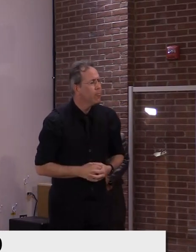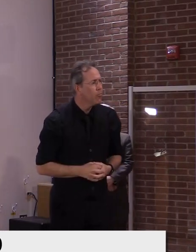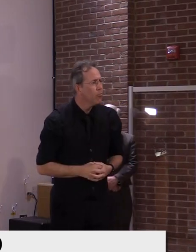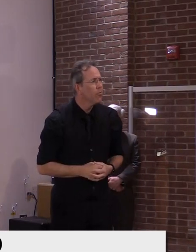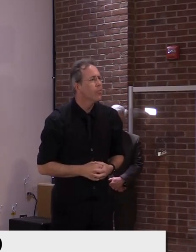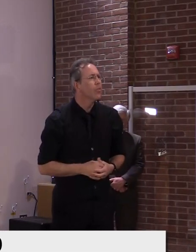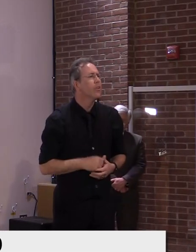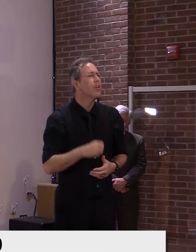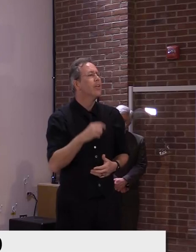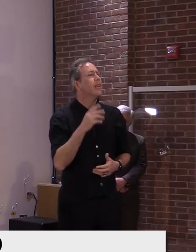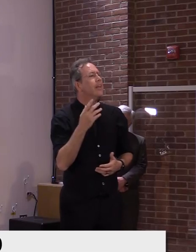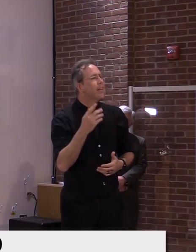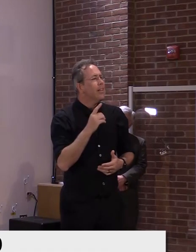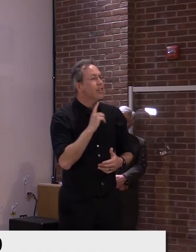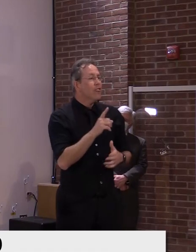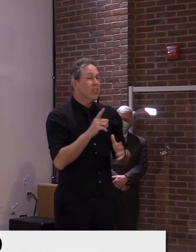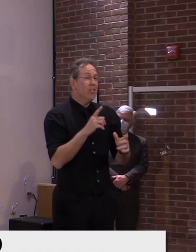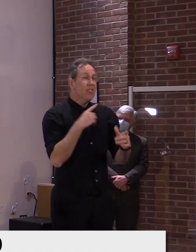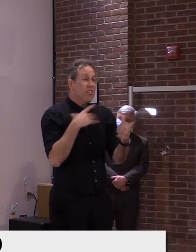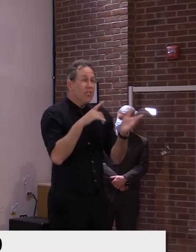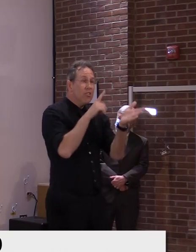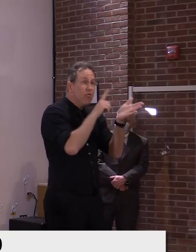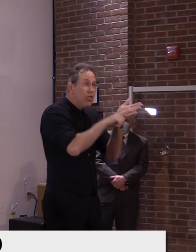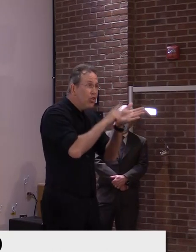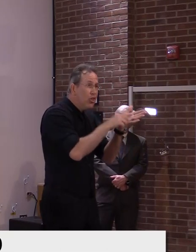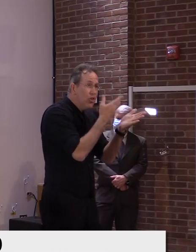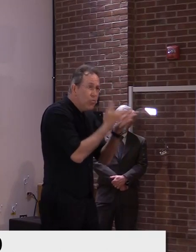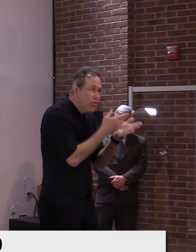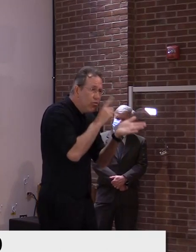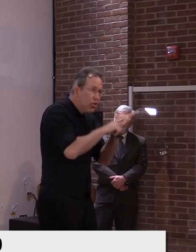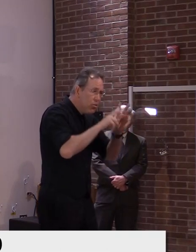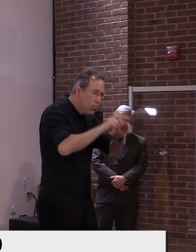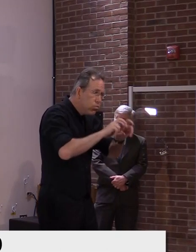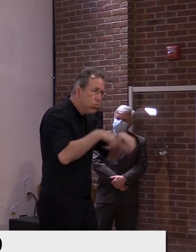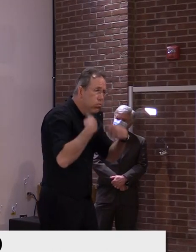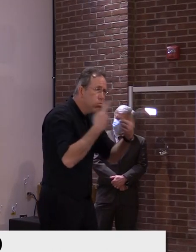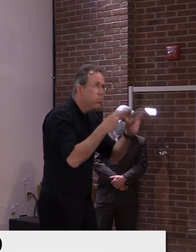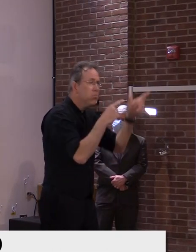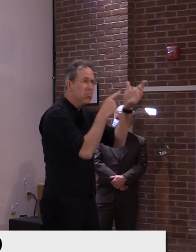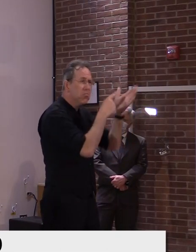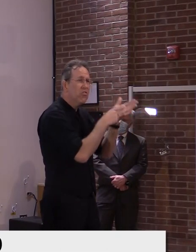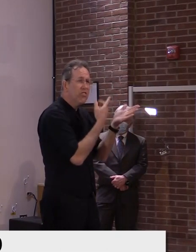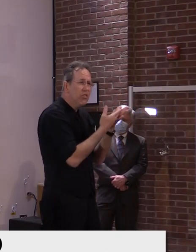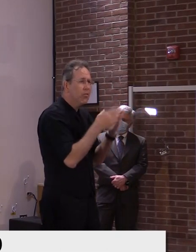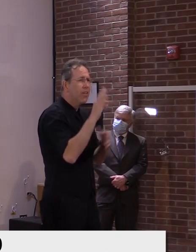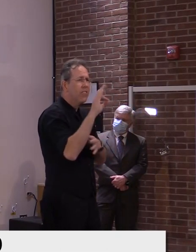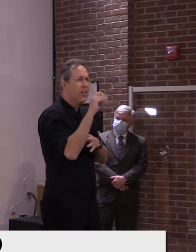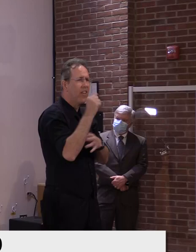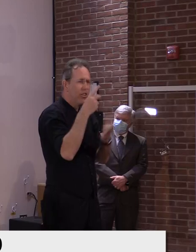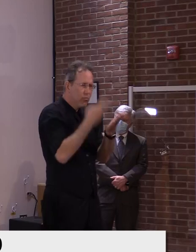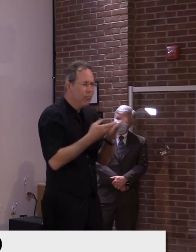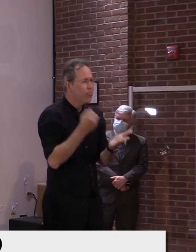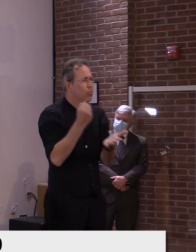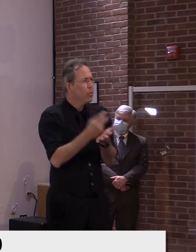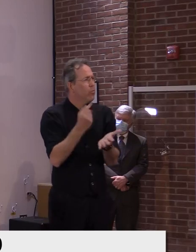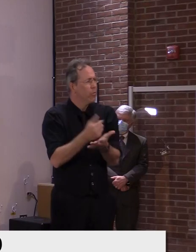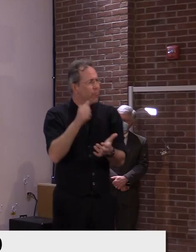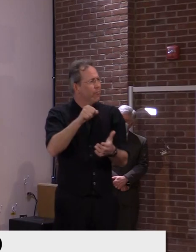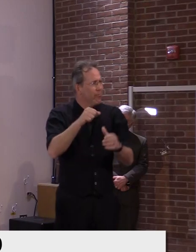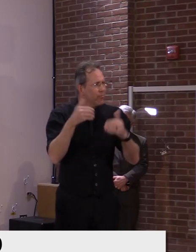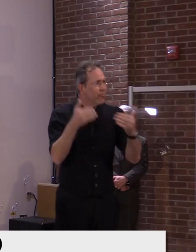got this right, just do this if X happens, and this will reinstill the confidence. Dr.